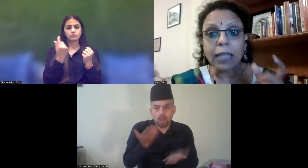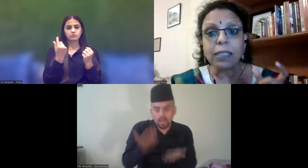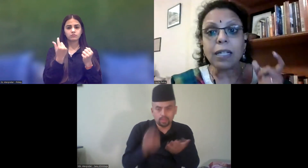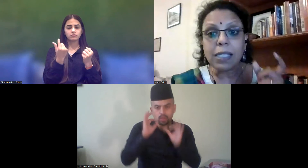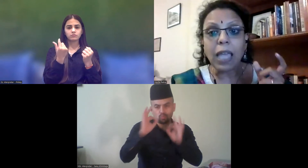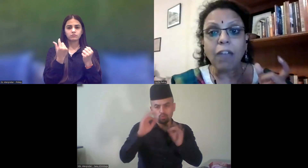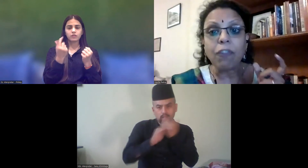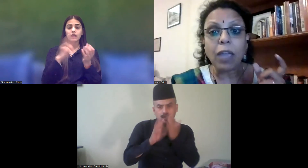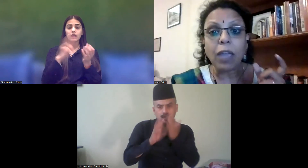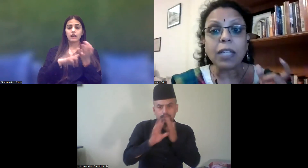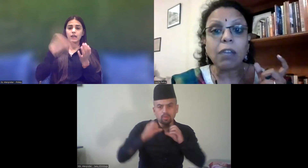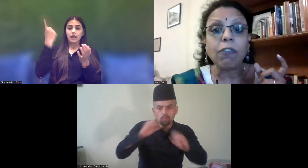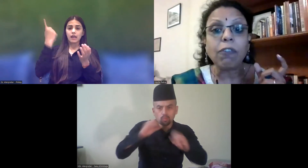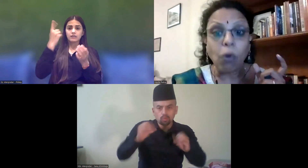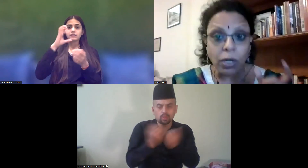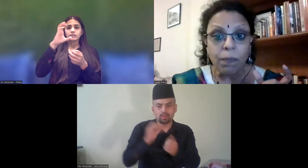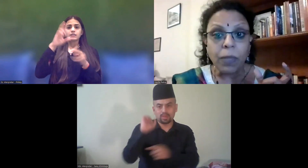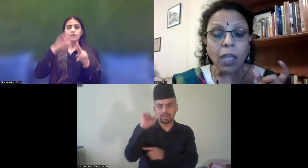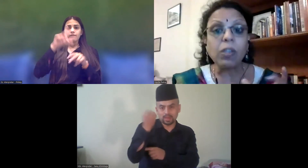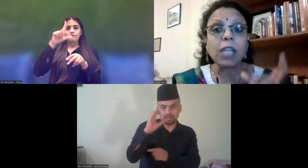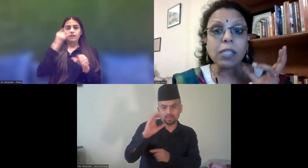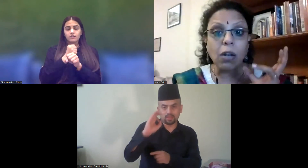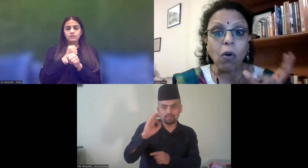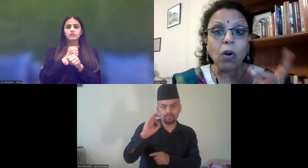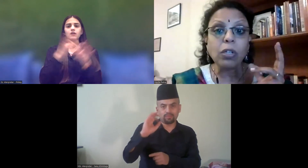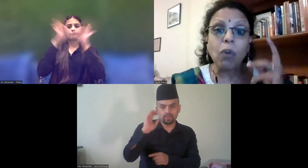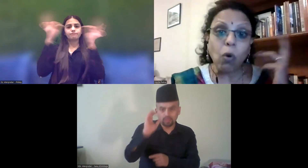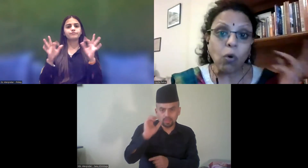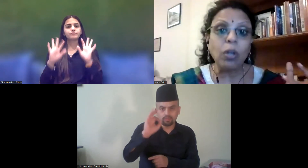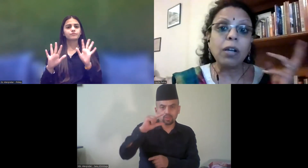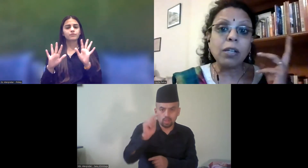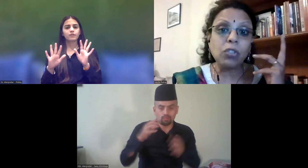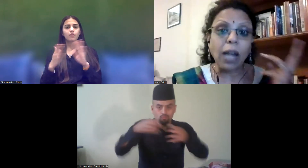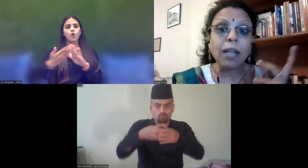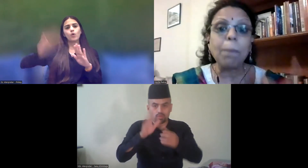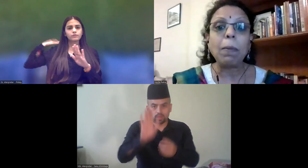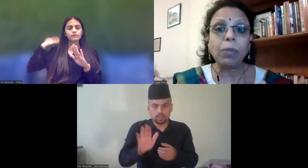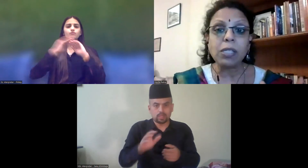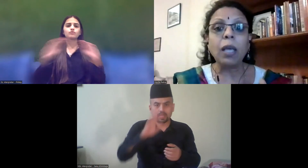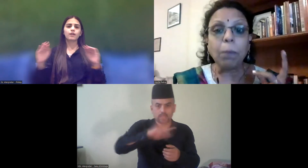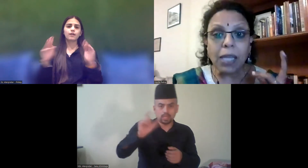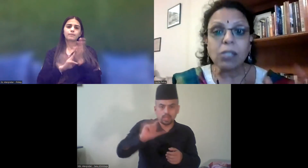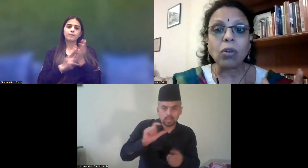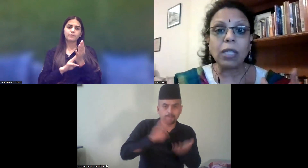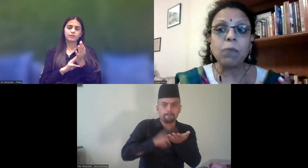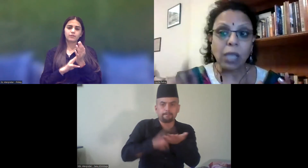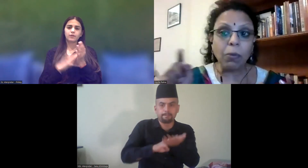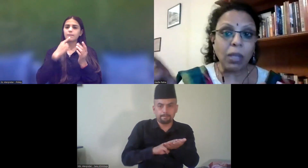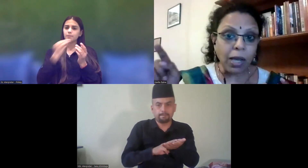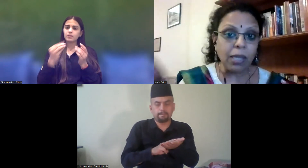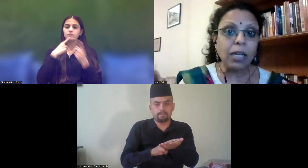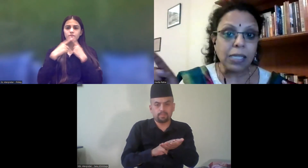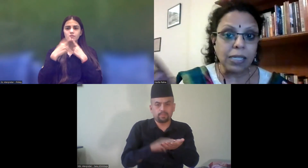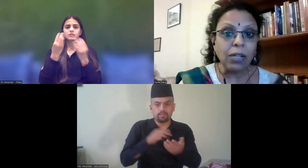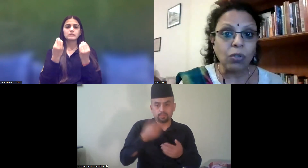the National CFLG Forum, which has a lot of old child club members. Please talk to them. Some of them